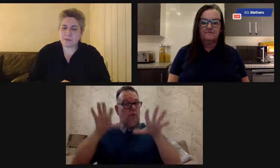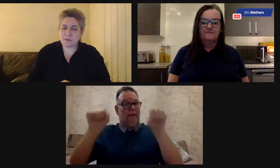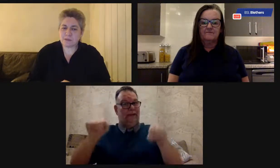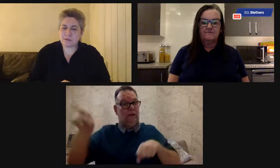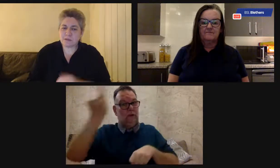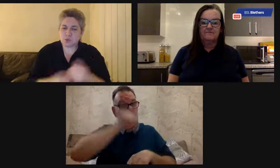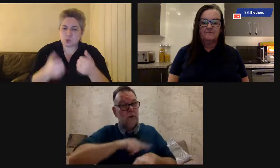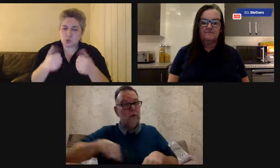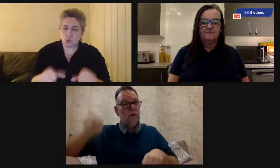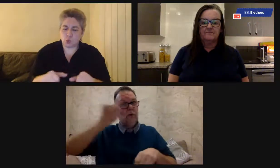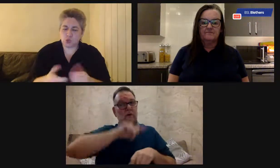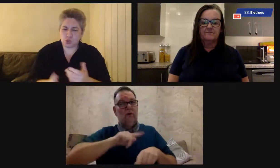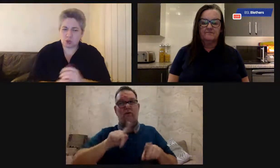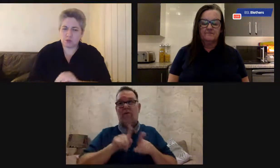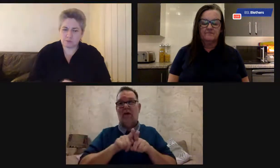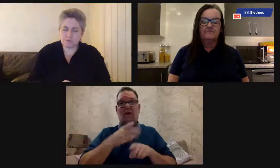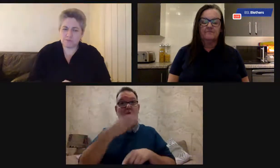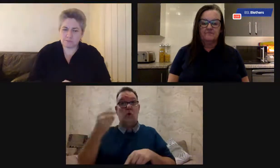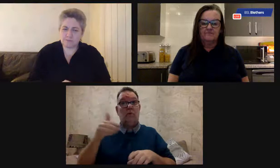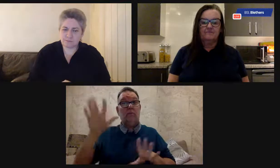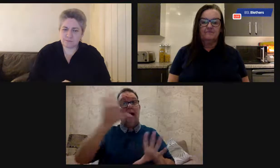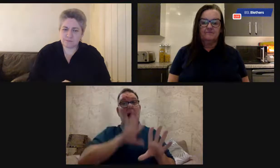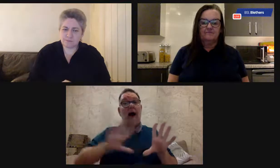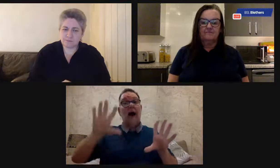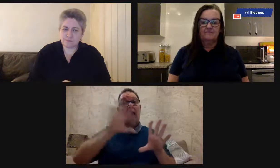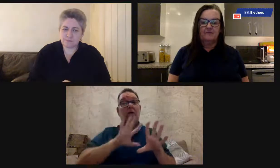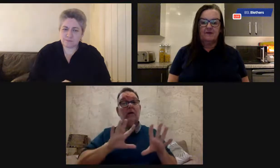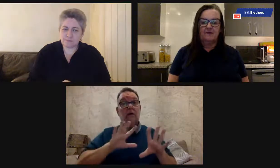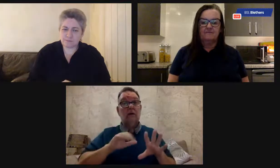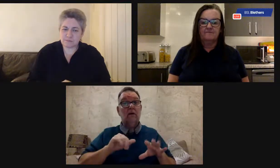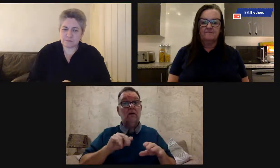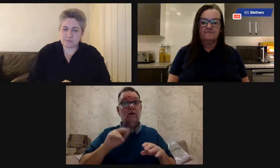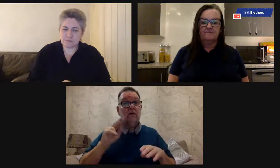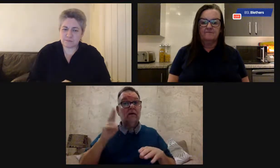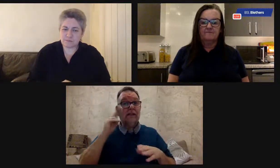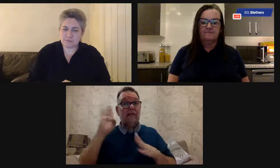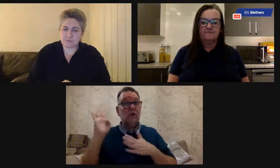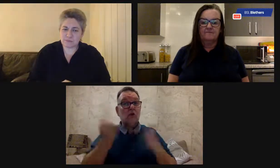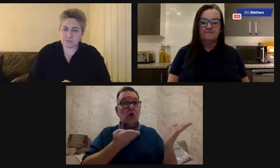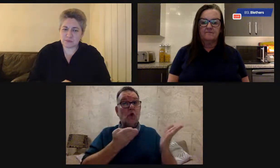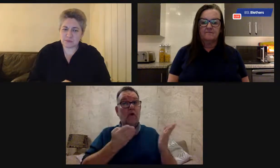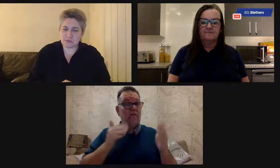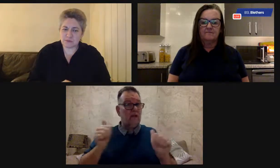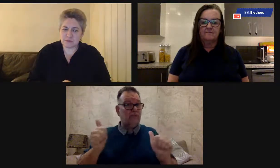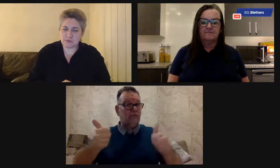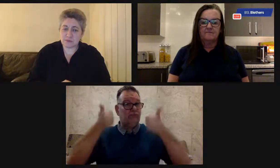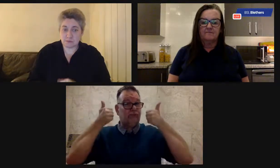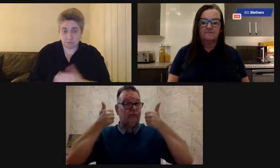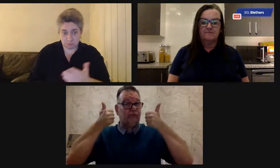our best, but there is still barriers. There is some people that are out there